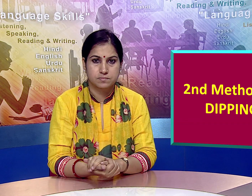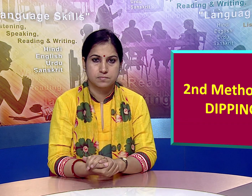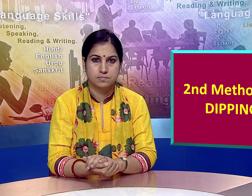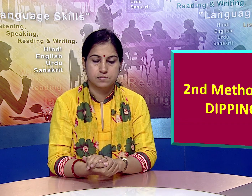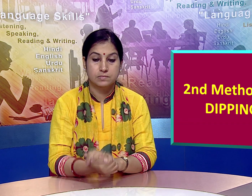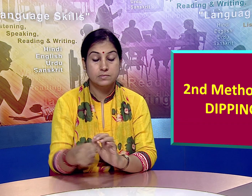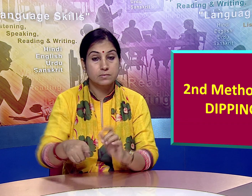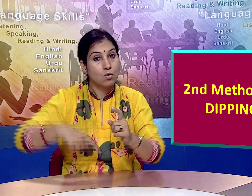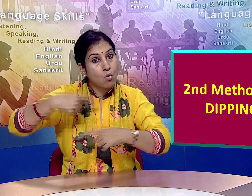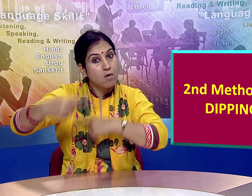It's always important